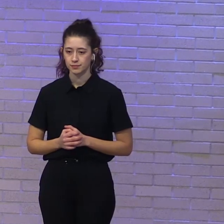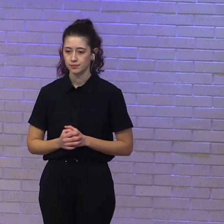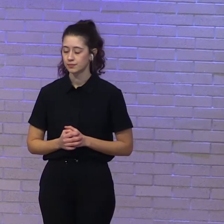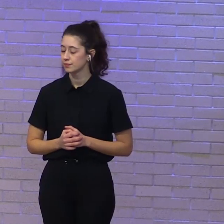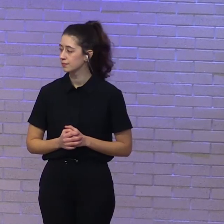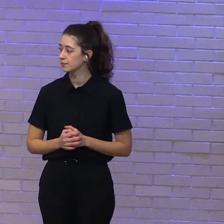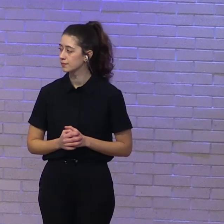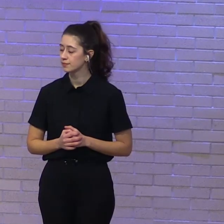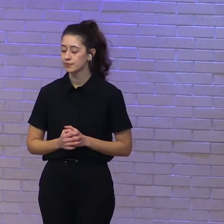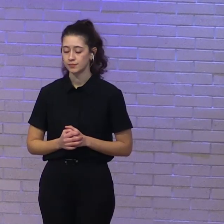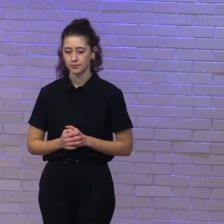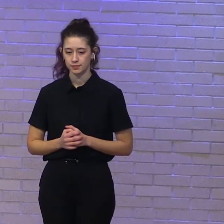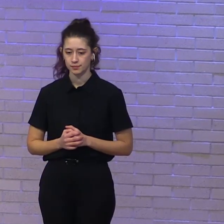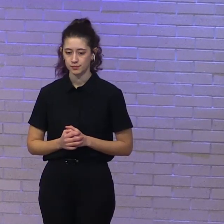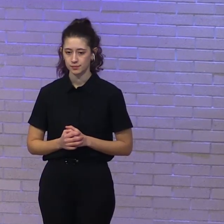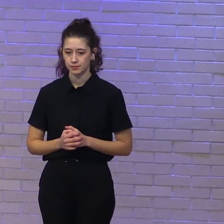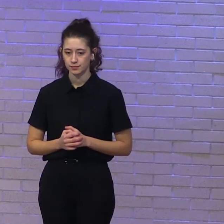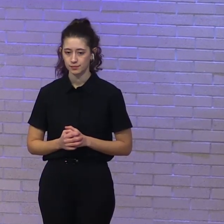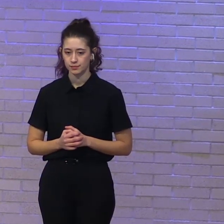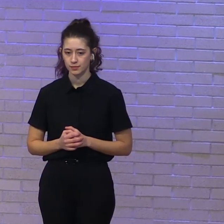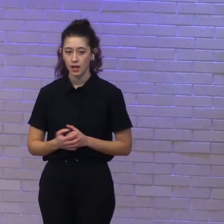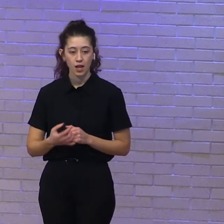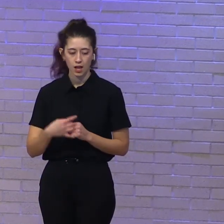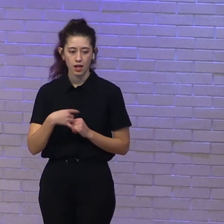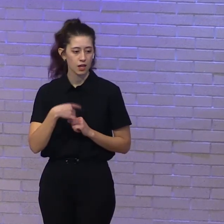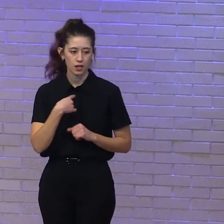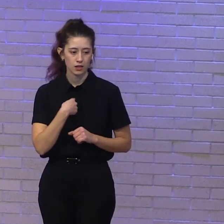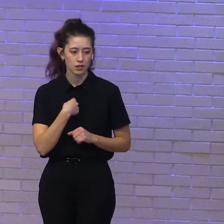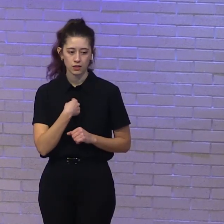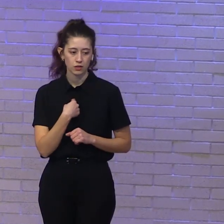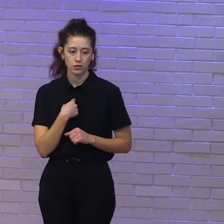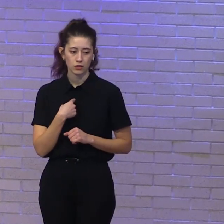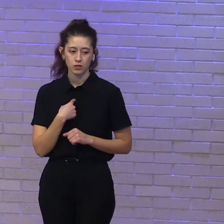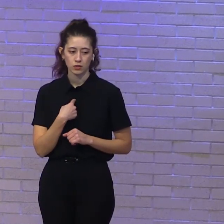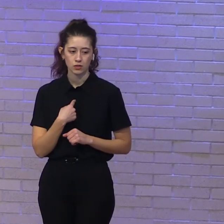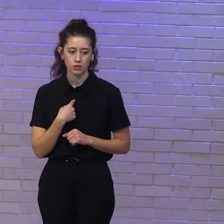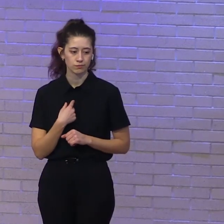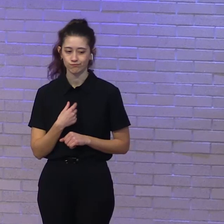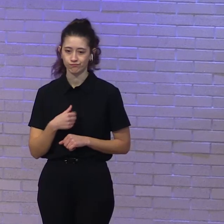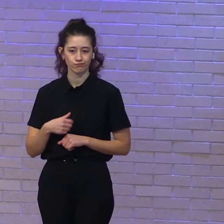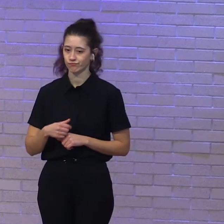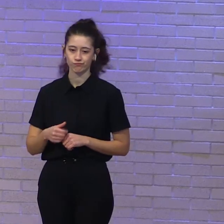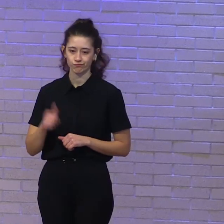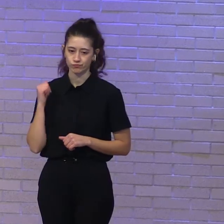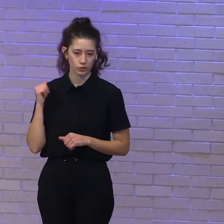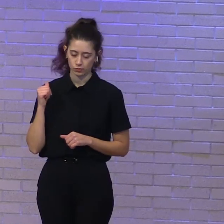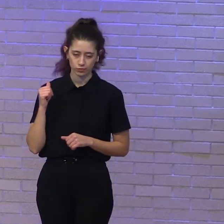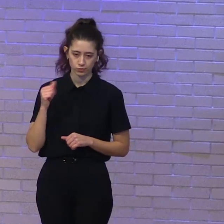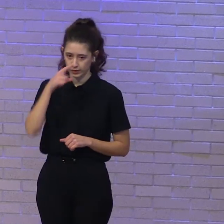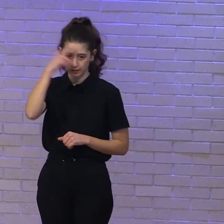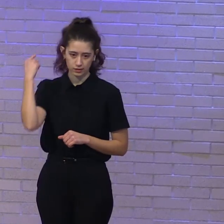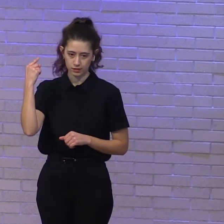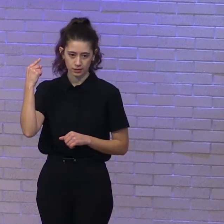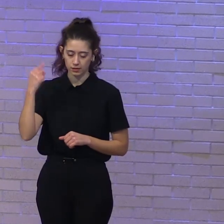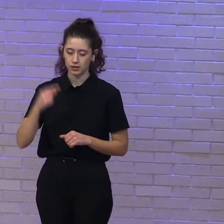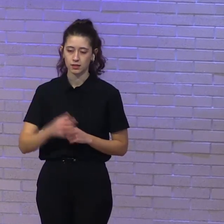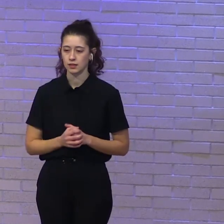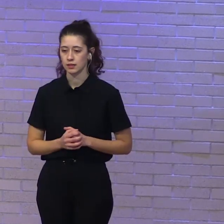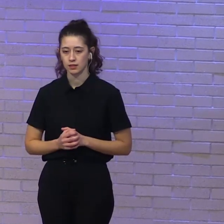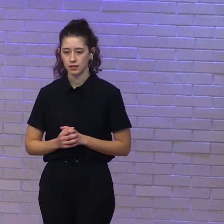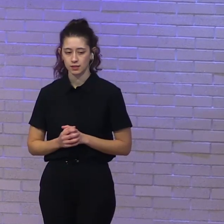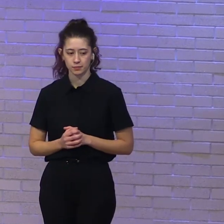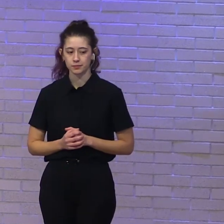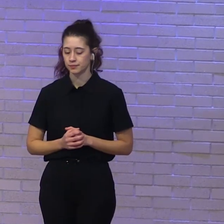And it wasn't that I regret the summer in any way, but As I went to Goshen College,